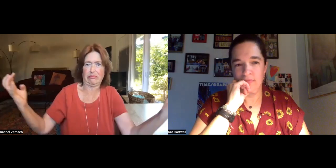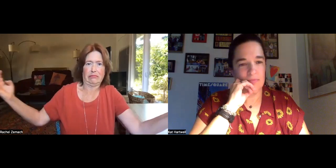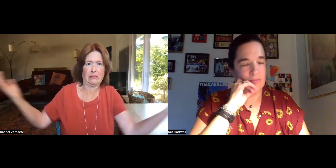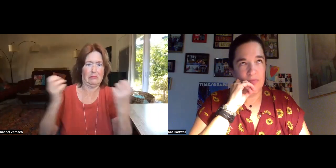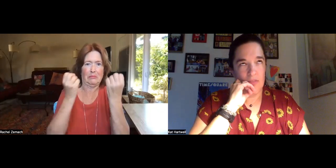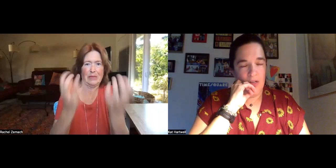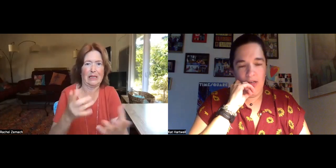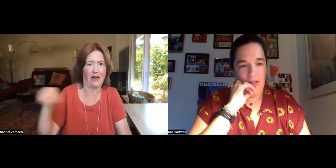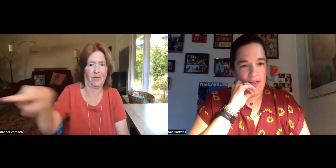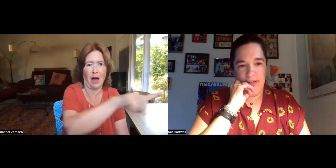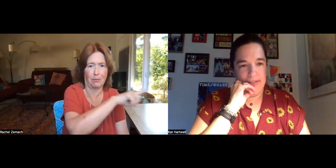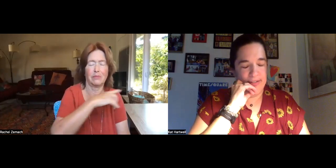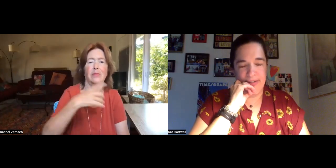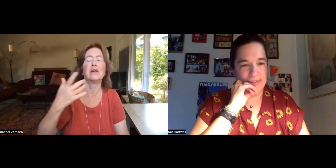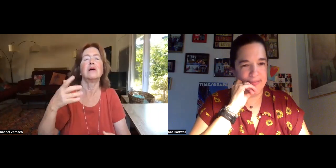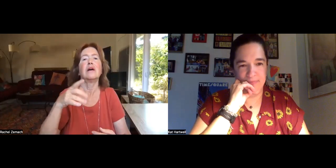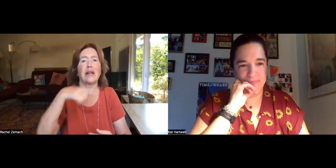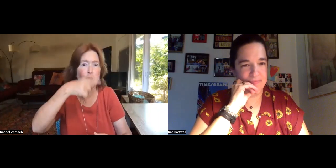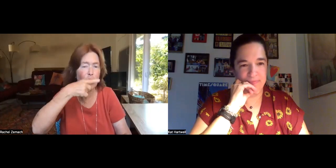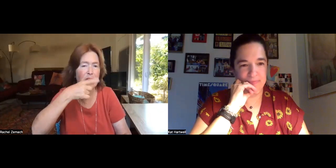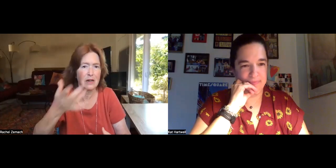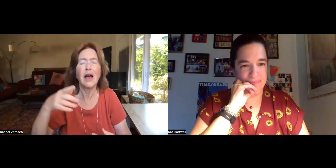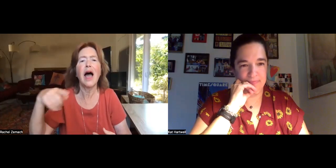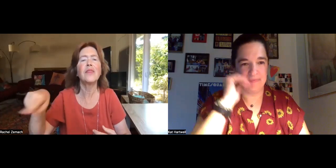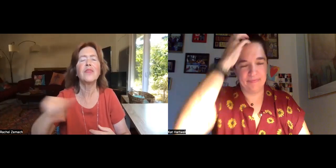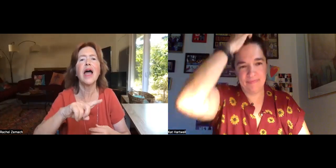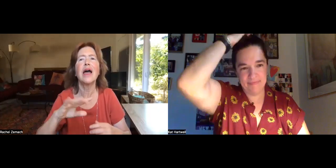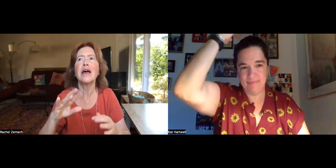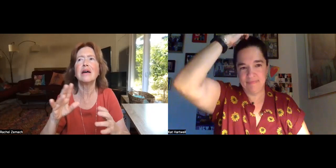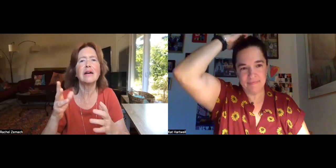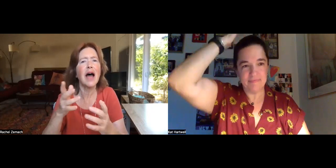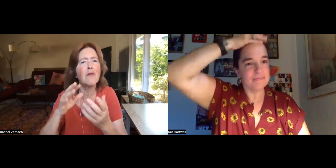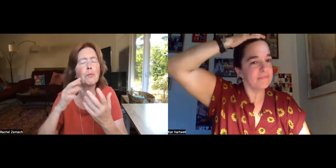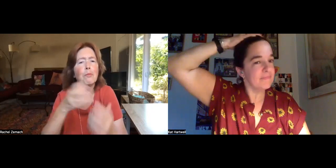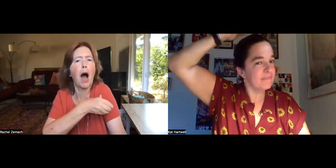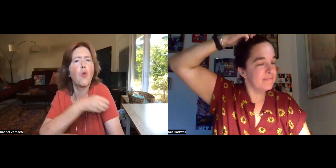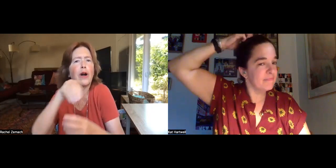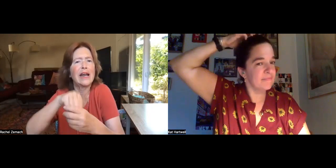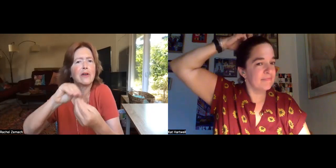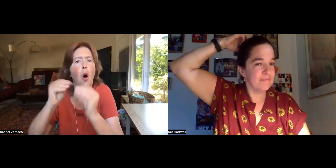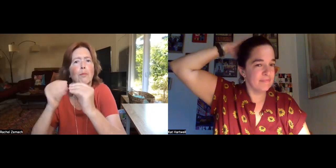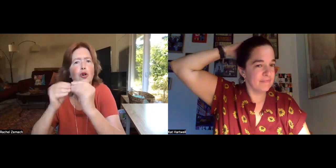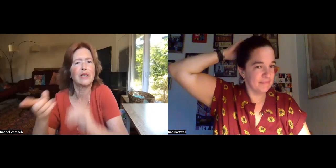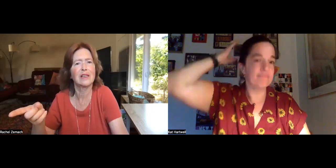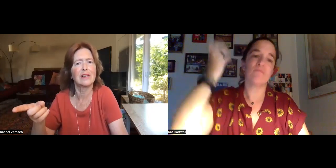So many of them here. And they have power in number.